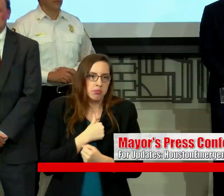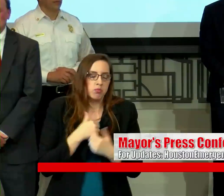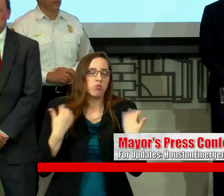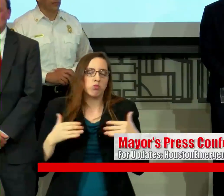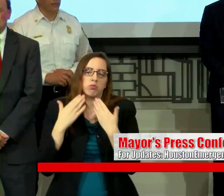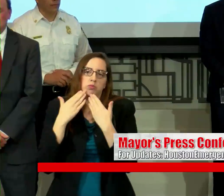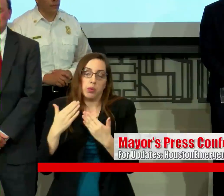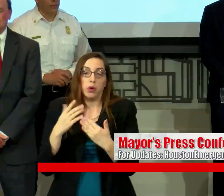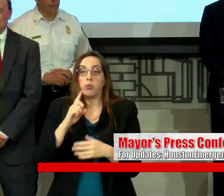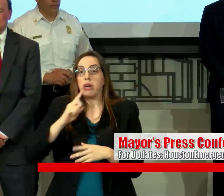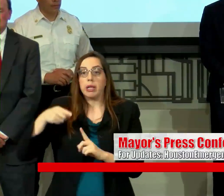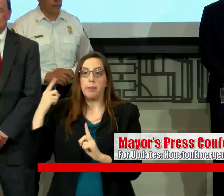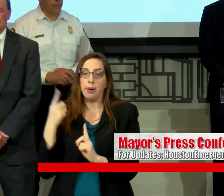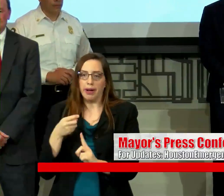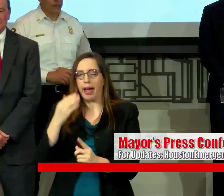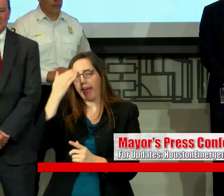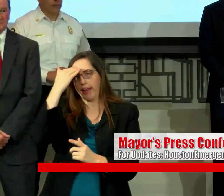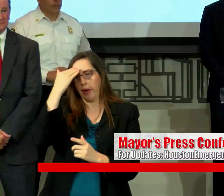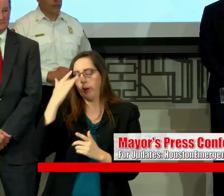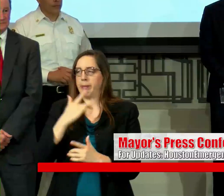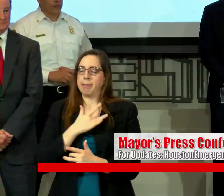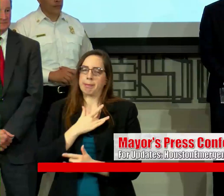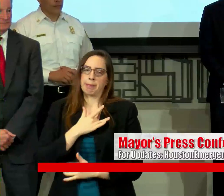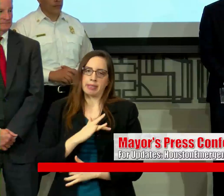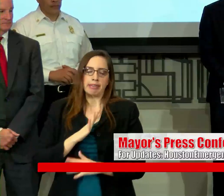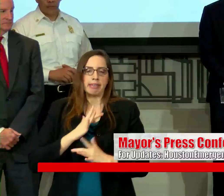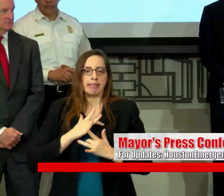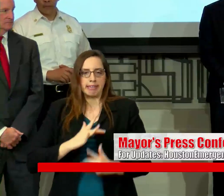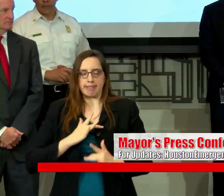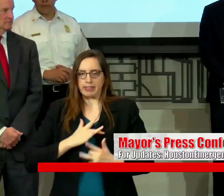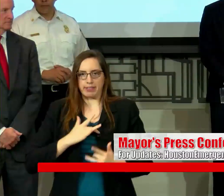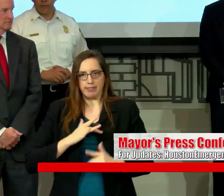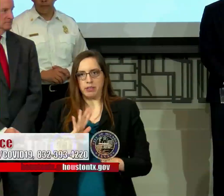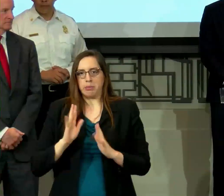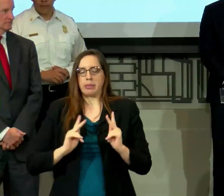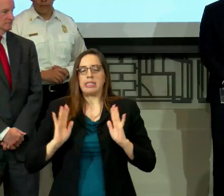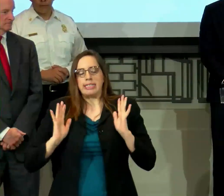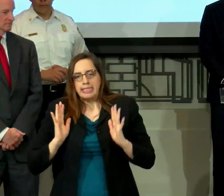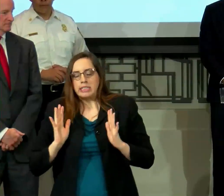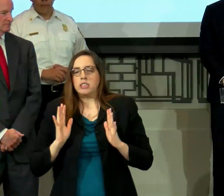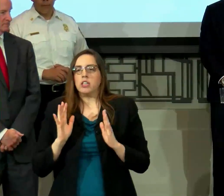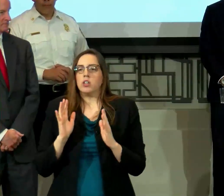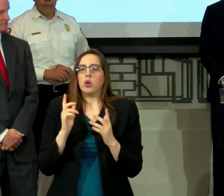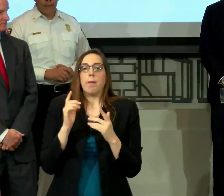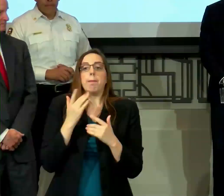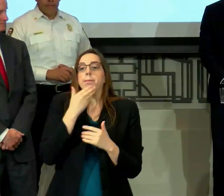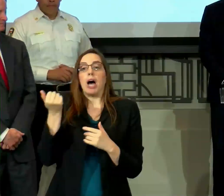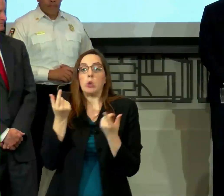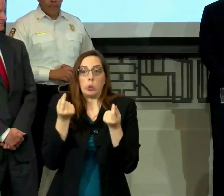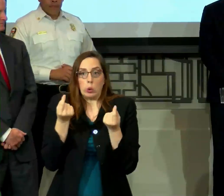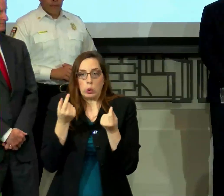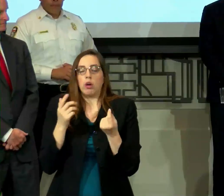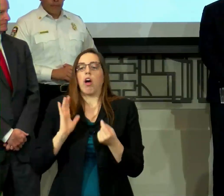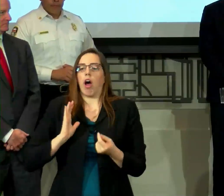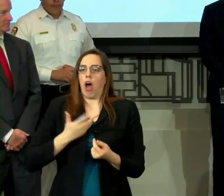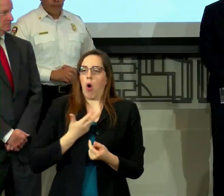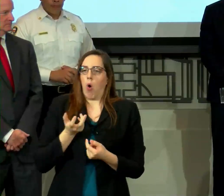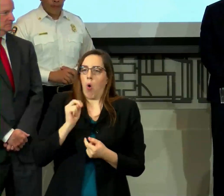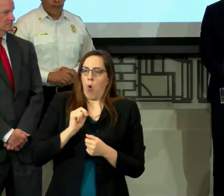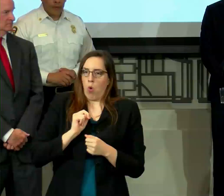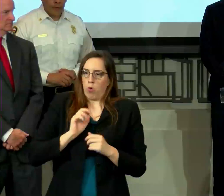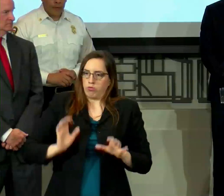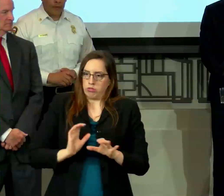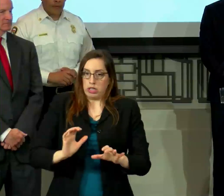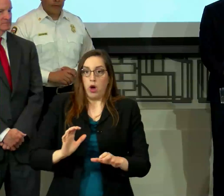know, and long story short, because I know it's a very sensitive topic, let's do what we can do. Our faith